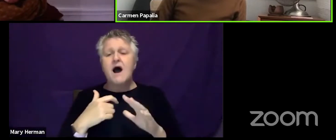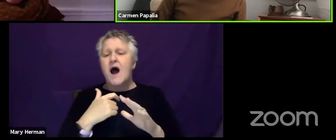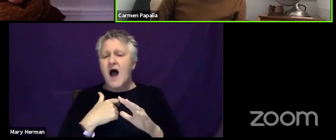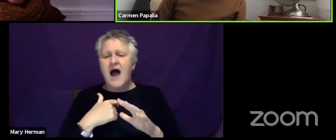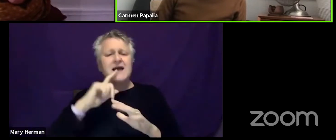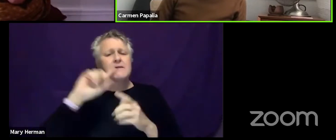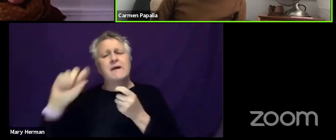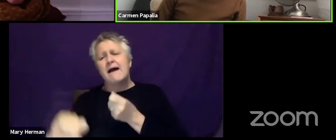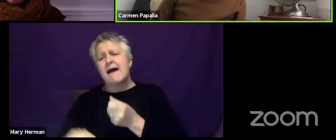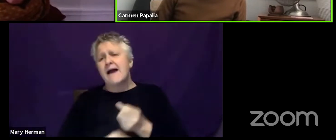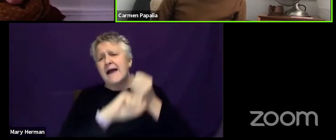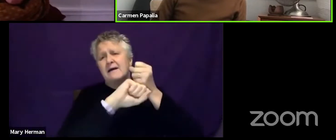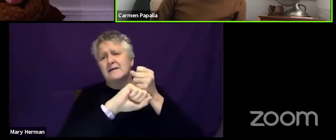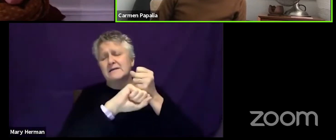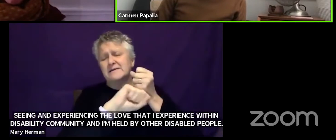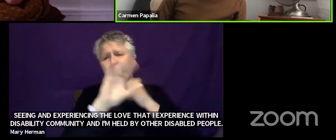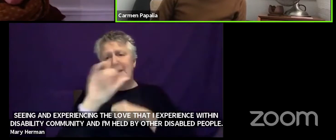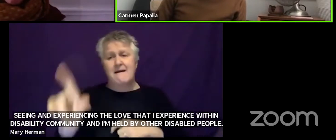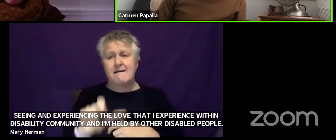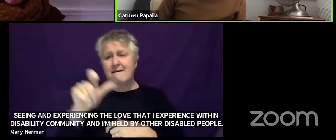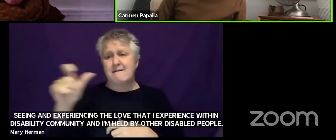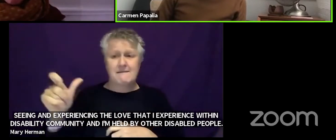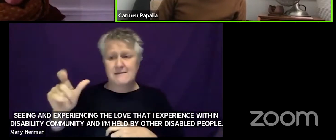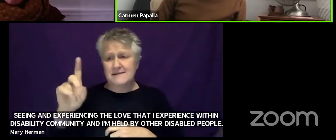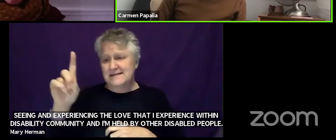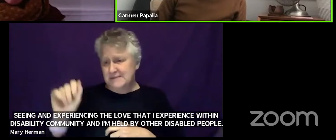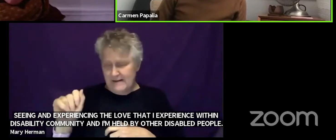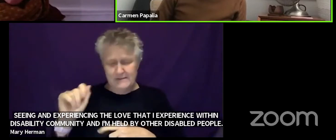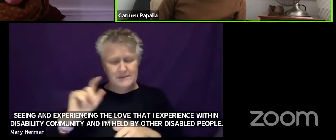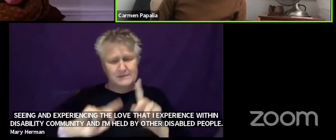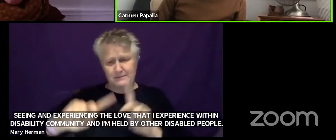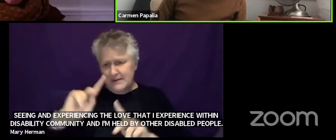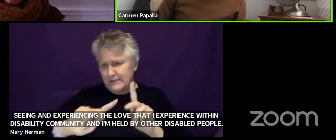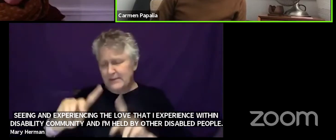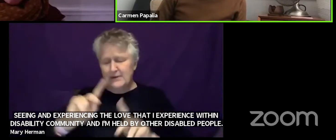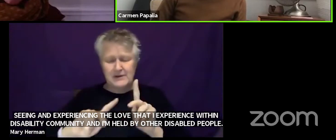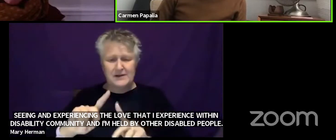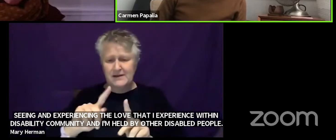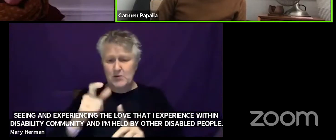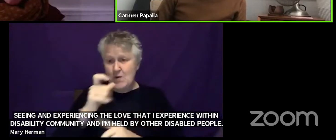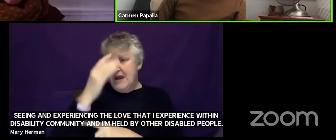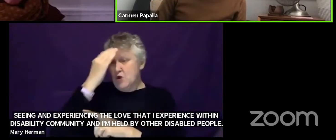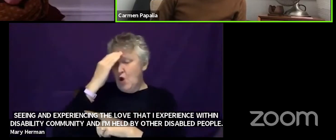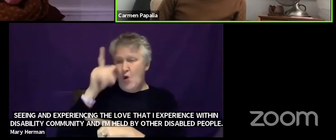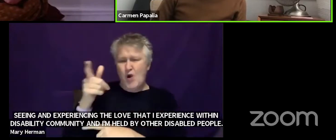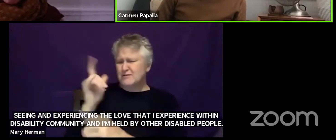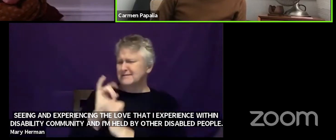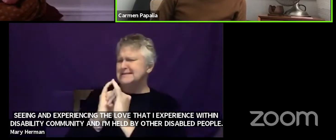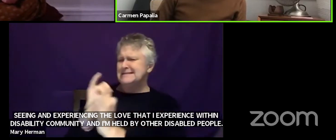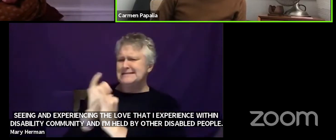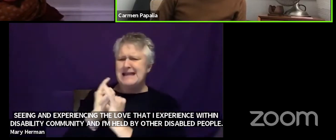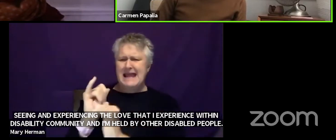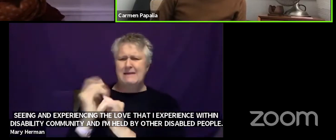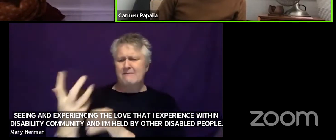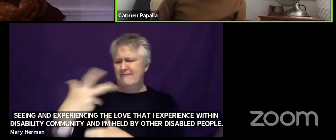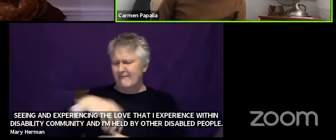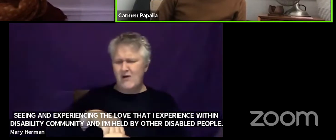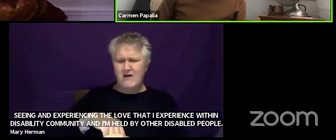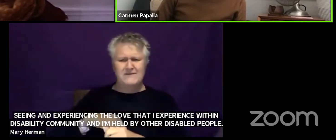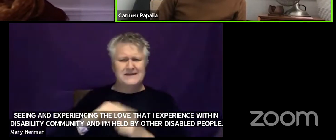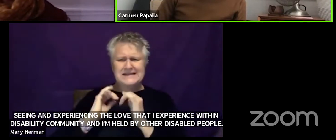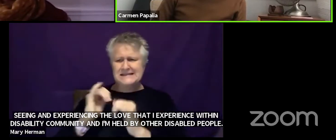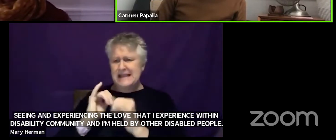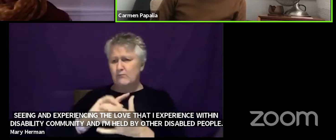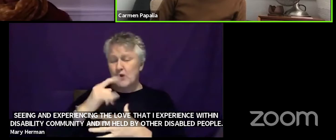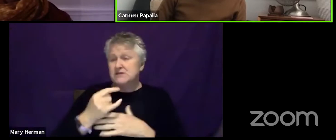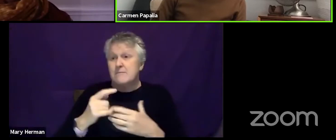people. I'm held by the people that I know are working on other parts of the same projects that I'm involved in that I may not even know yet, that